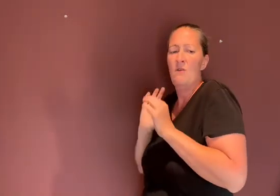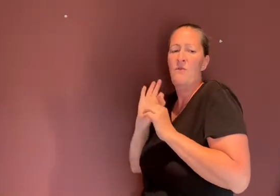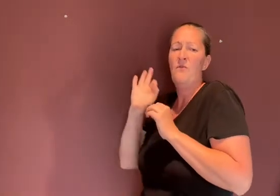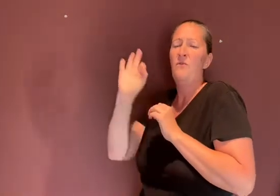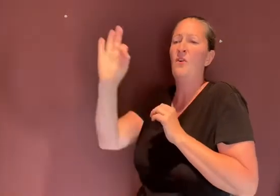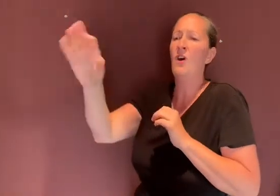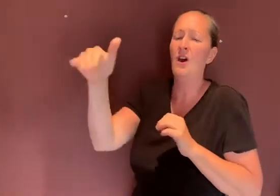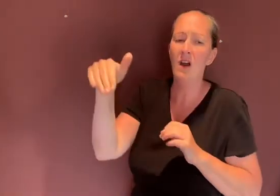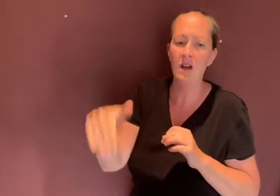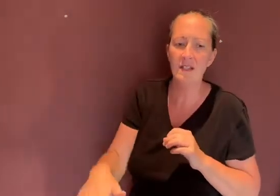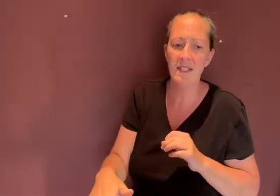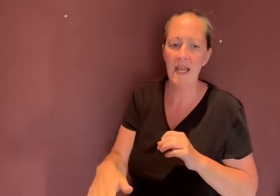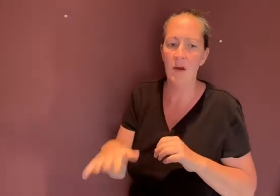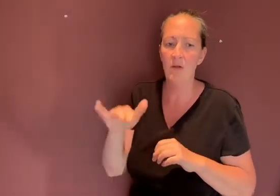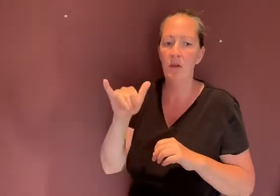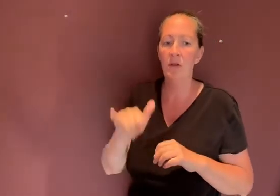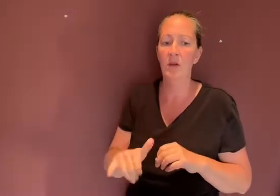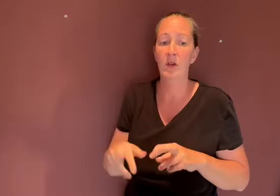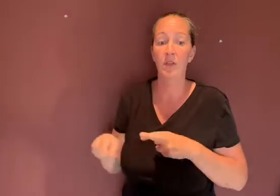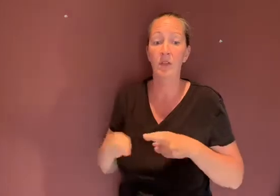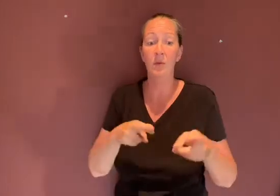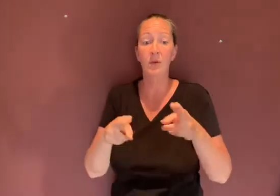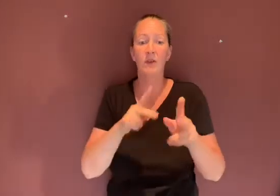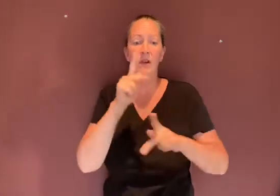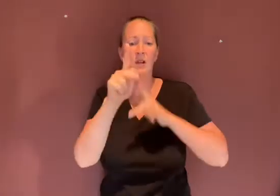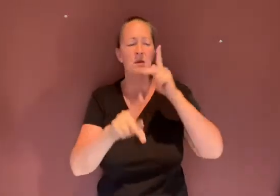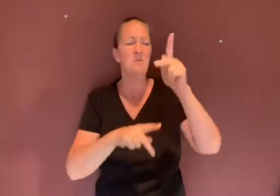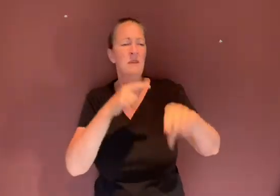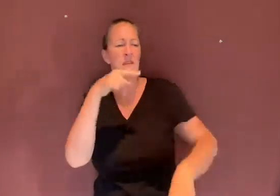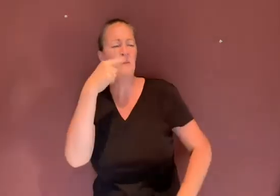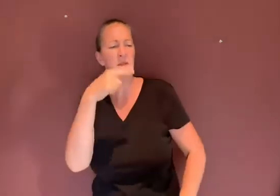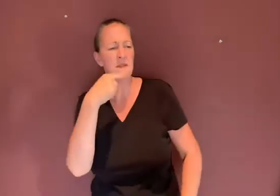wash. Far down the river, people said,